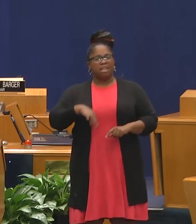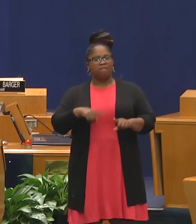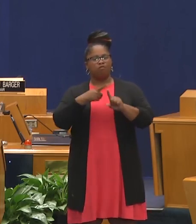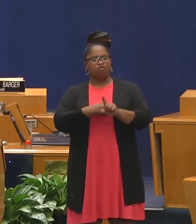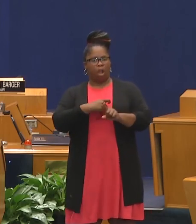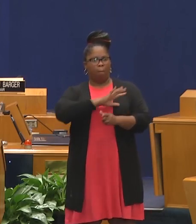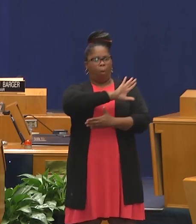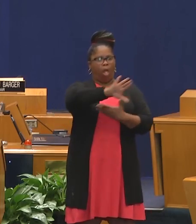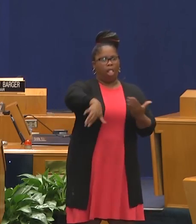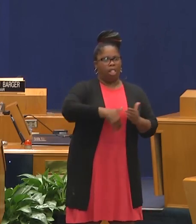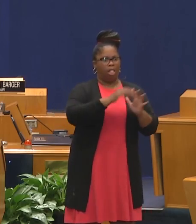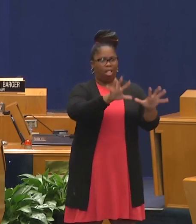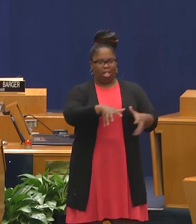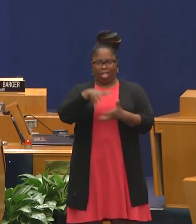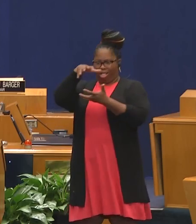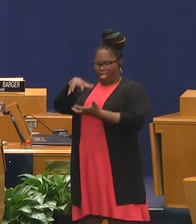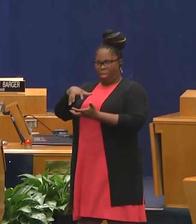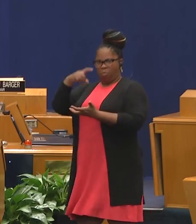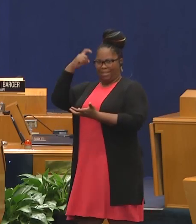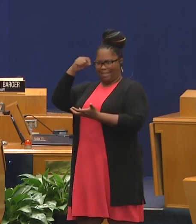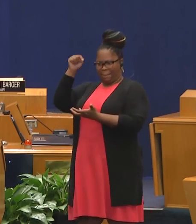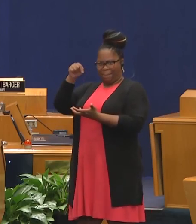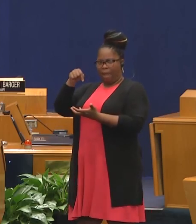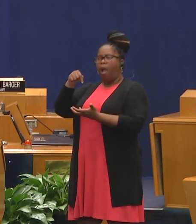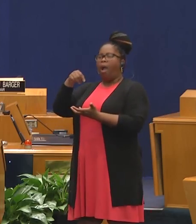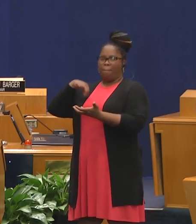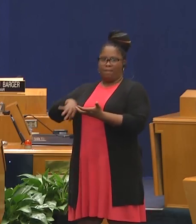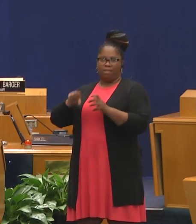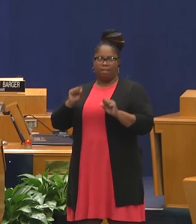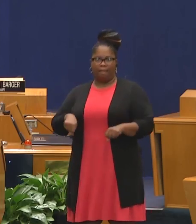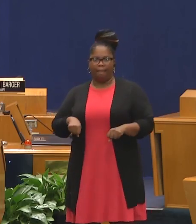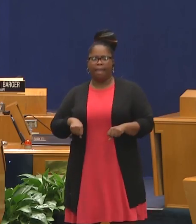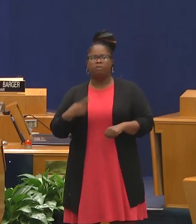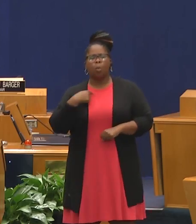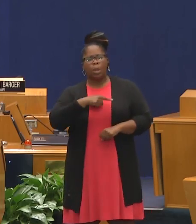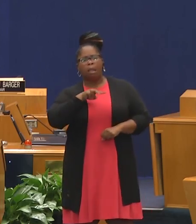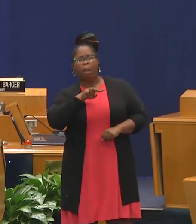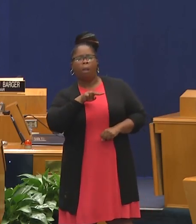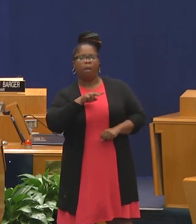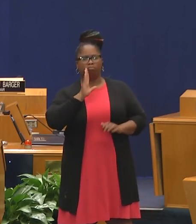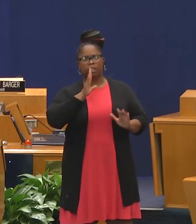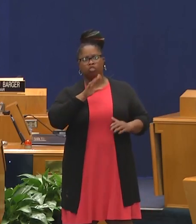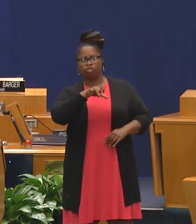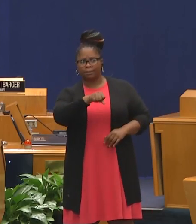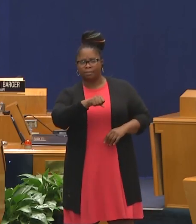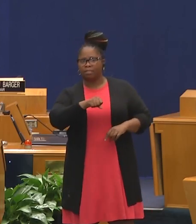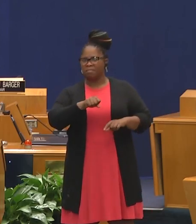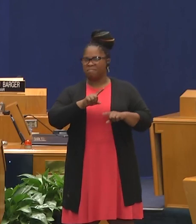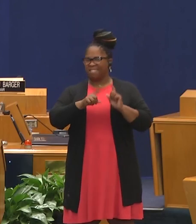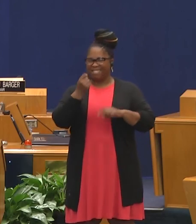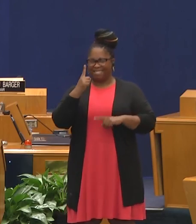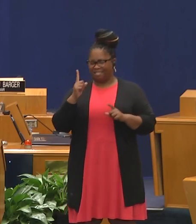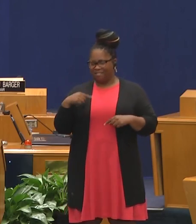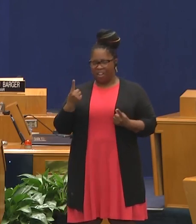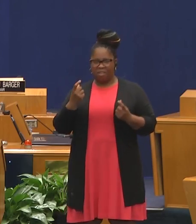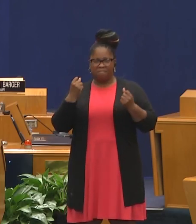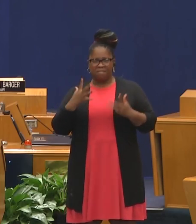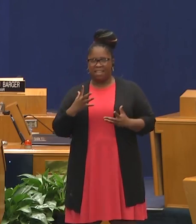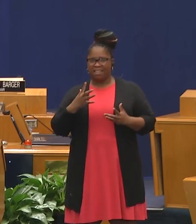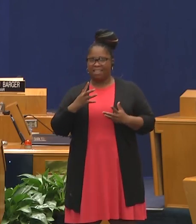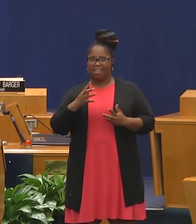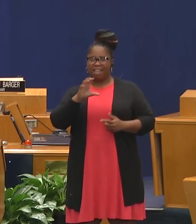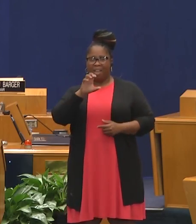the researchers and scientists. So we are paying attention. You know, to date, I think, as with many coronaviruses, the